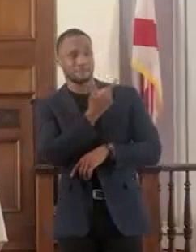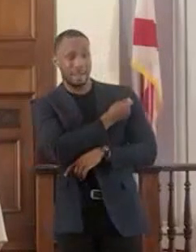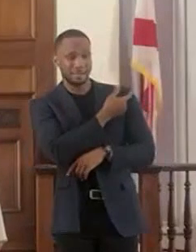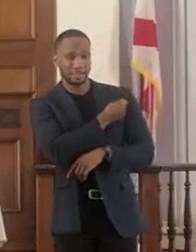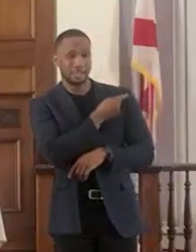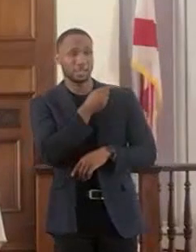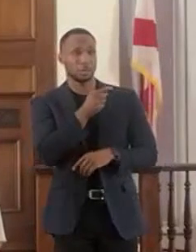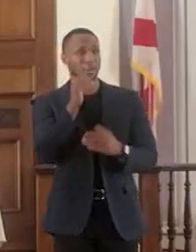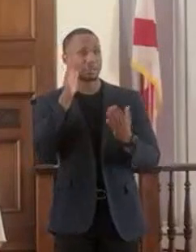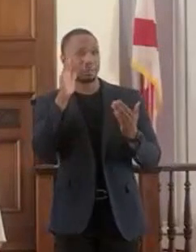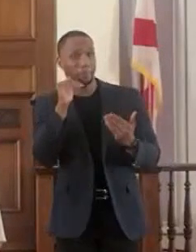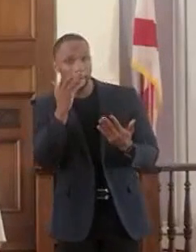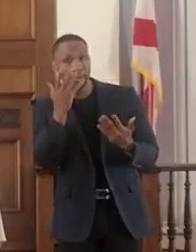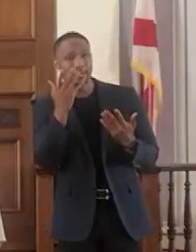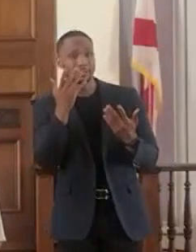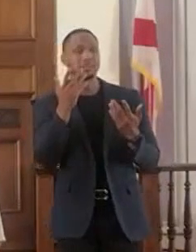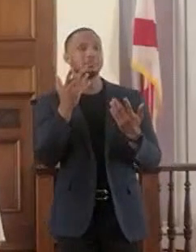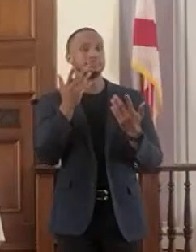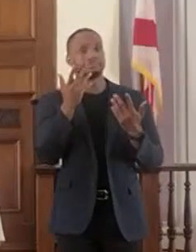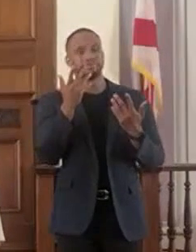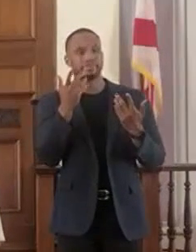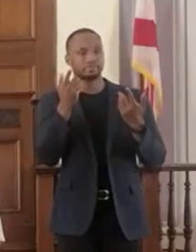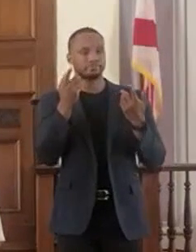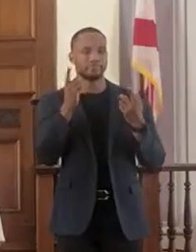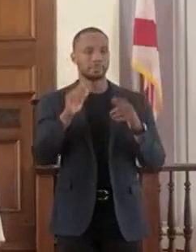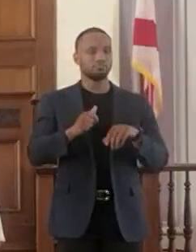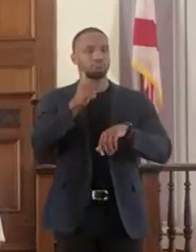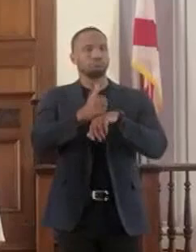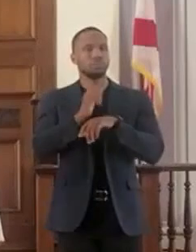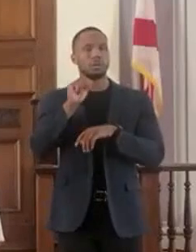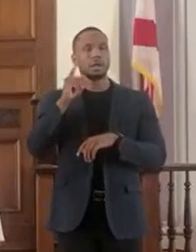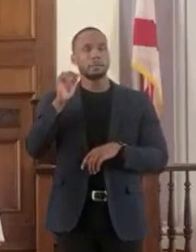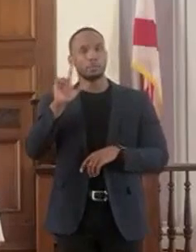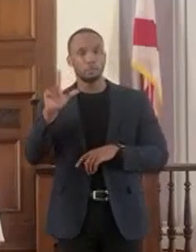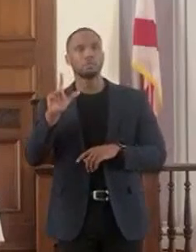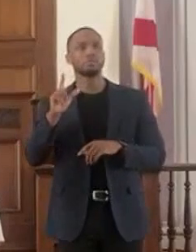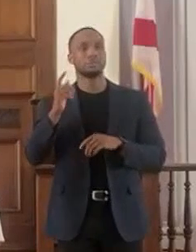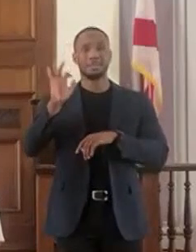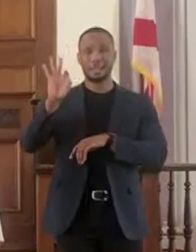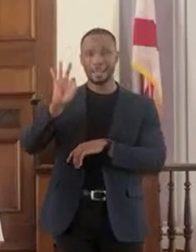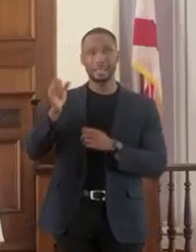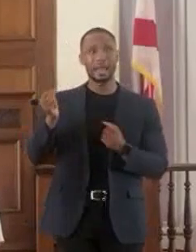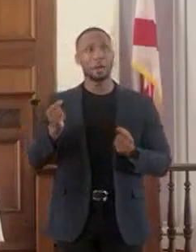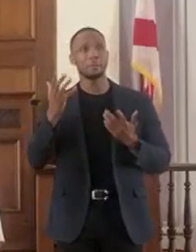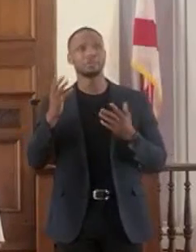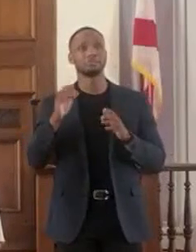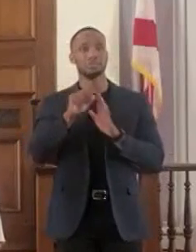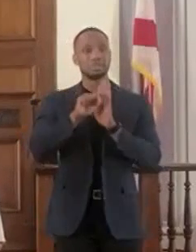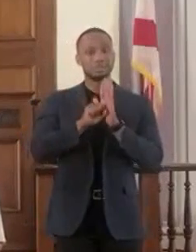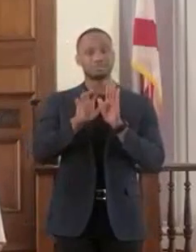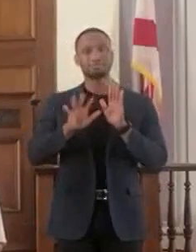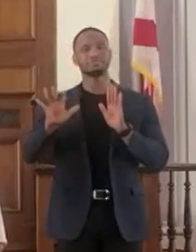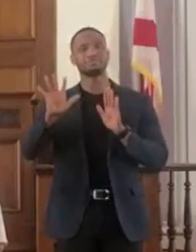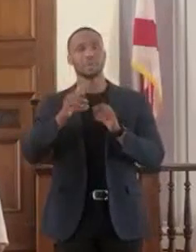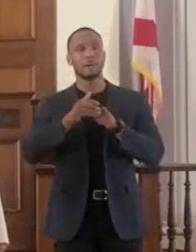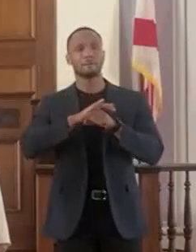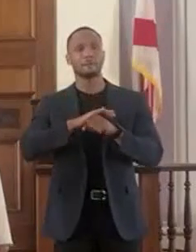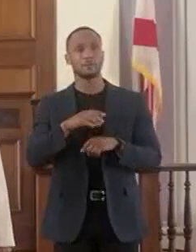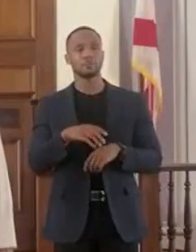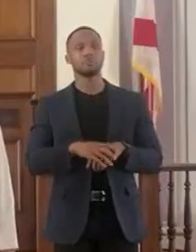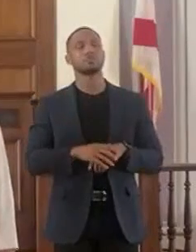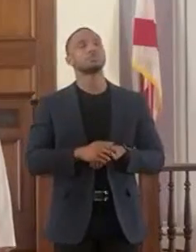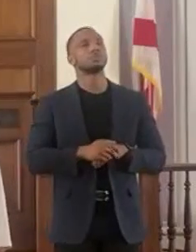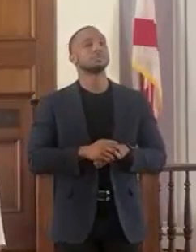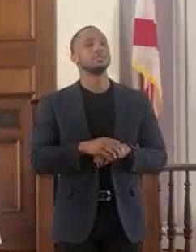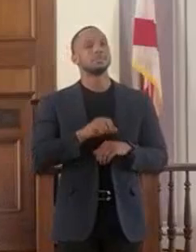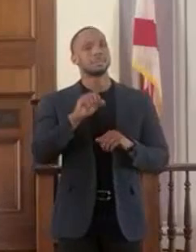where you expect vaccinations in the state to stand on April 9th, like how much coverage you would expect by that point? Yeah,